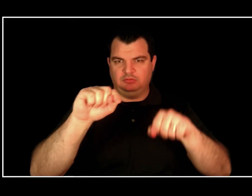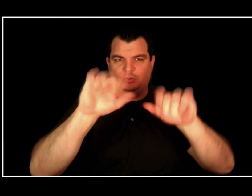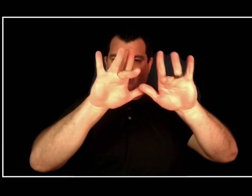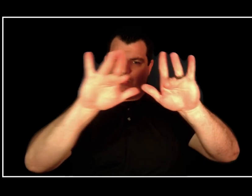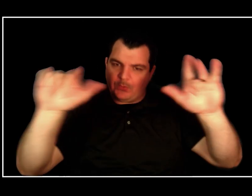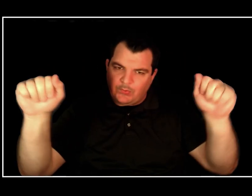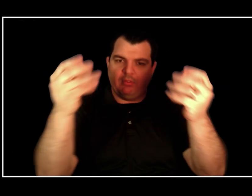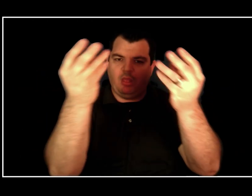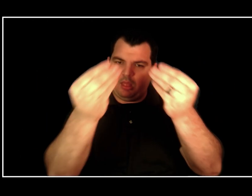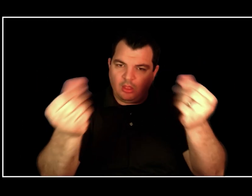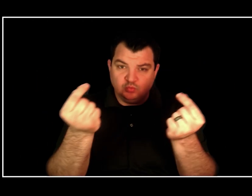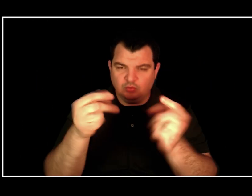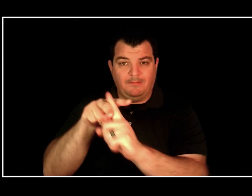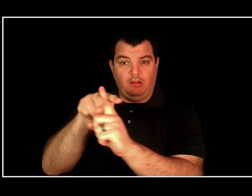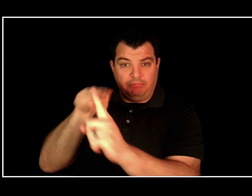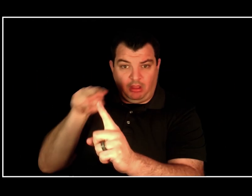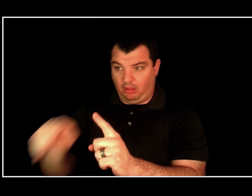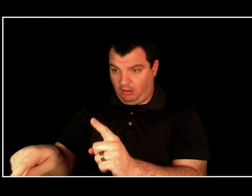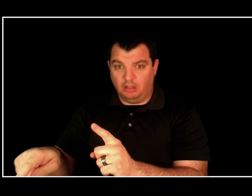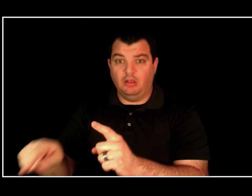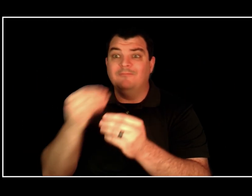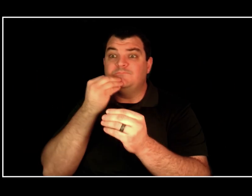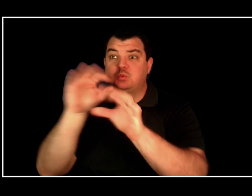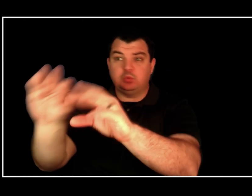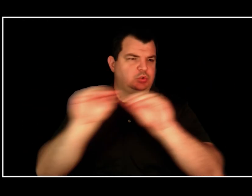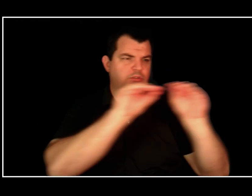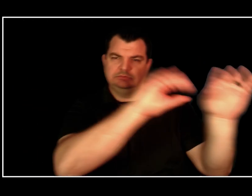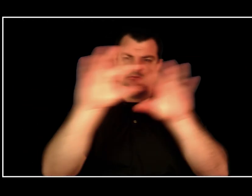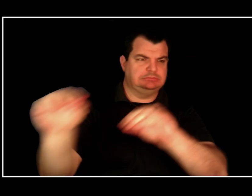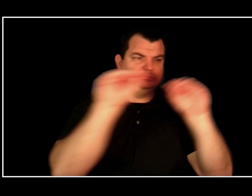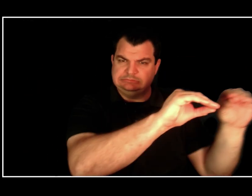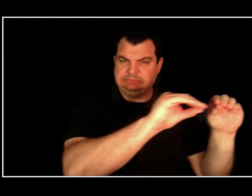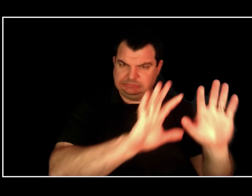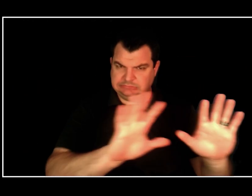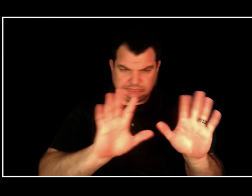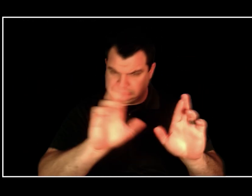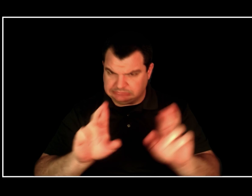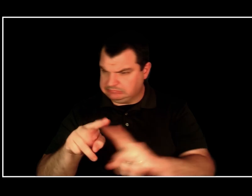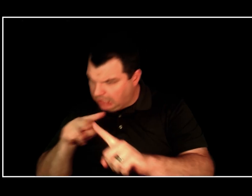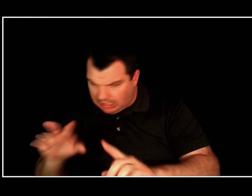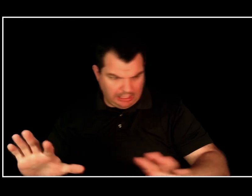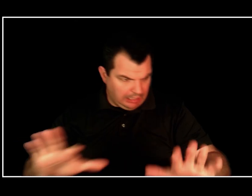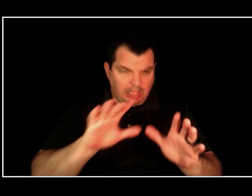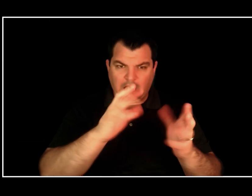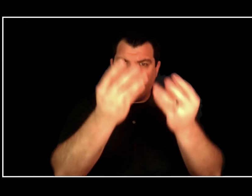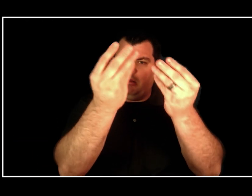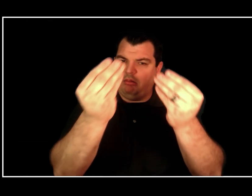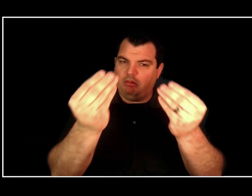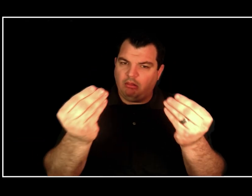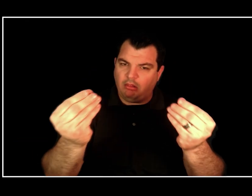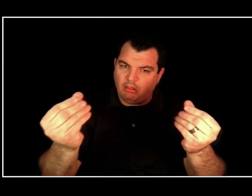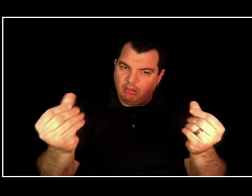defrost. To do this, move the food to a cooler or another freezer. Unplug the unit and let the